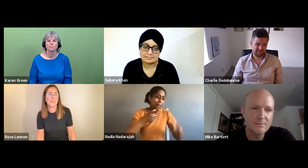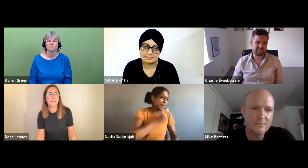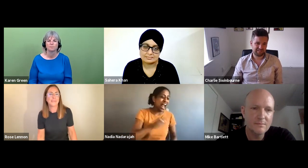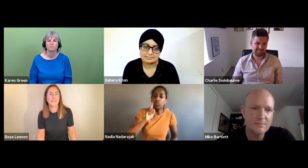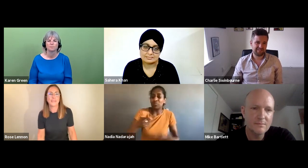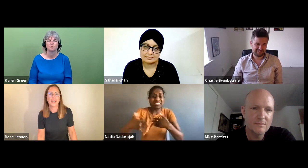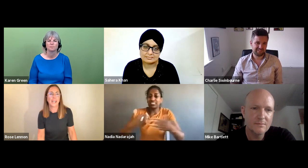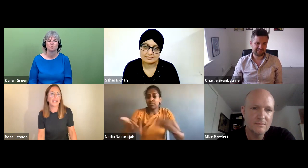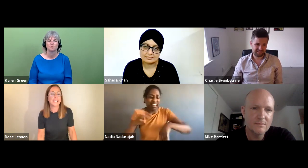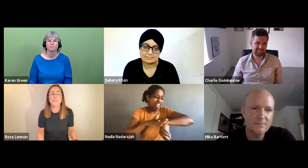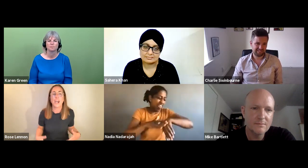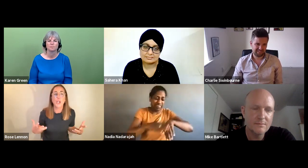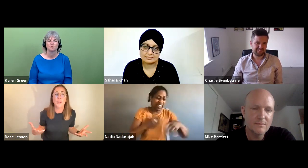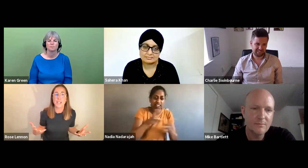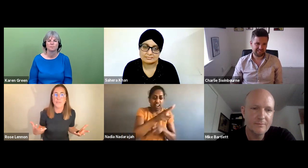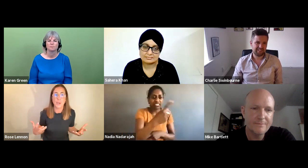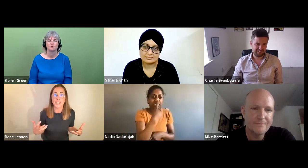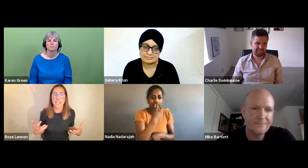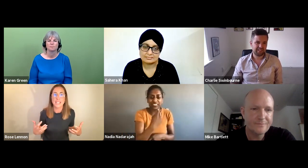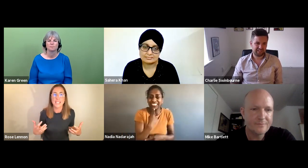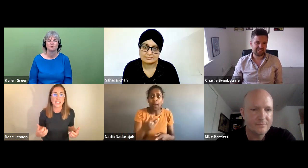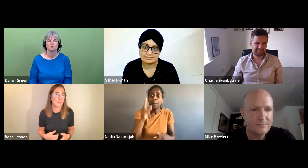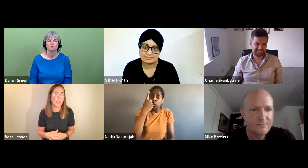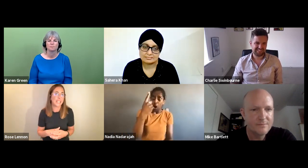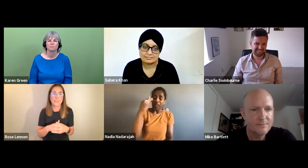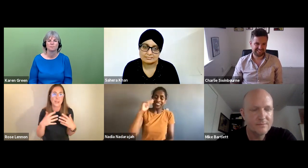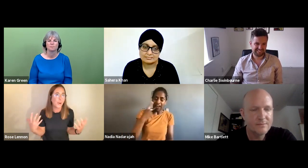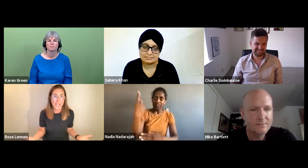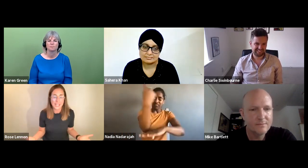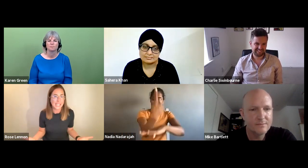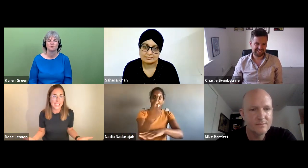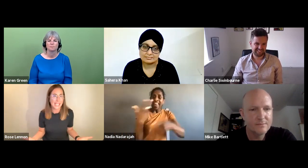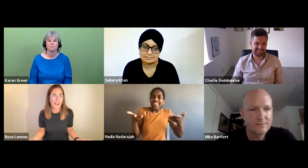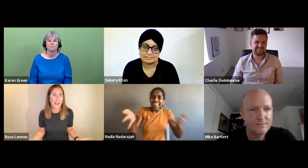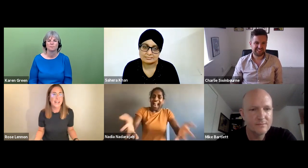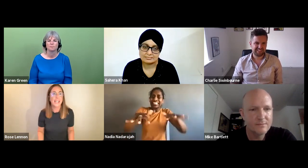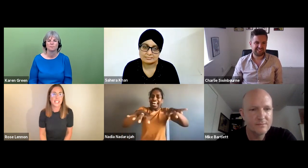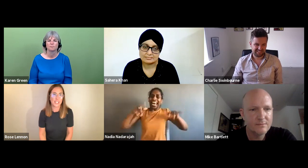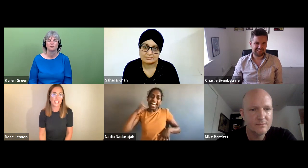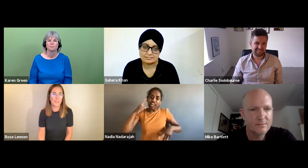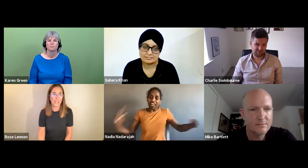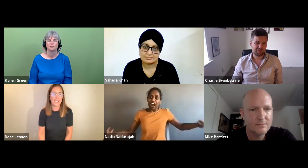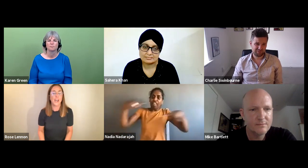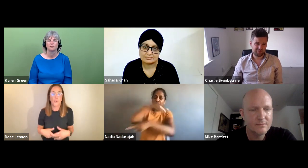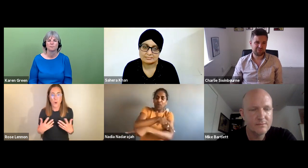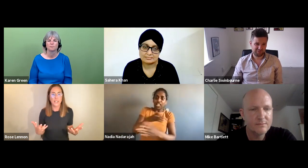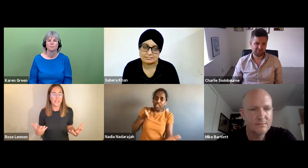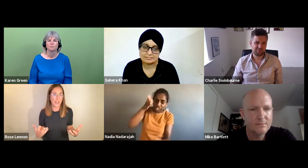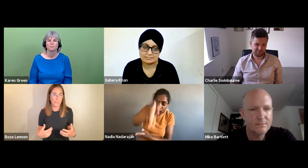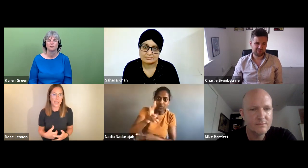And it doesn't matter who that deaf person is. It could be, and it doesn't matter what ethnicity they are. It's just going to be one deaf